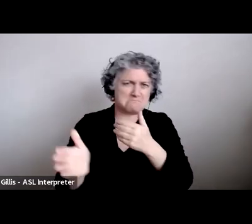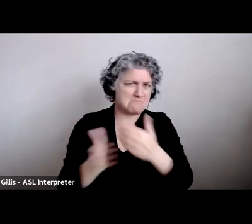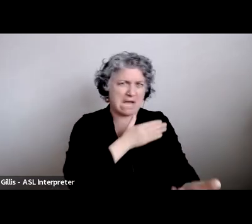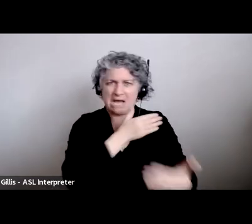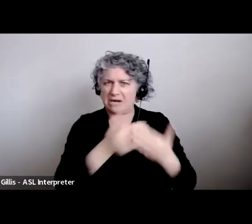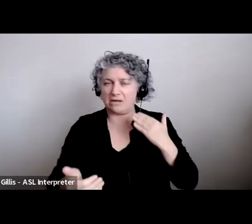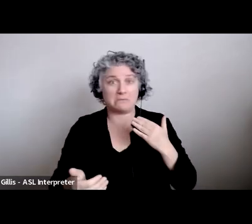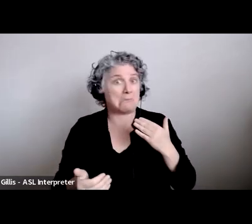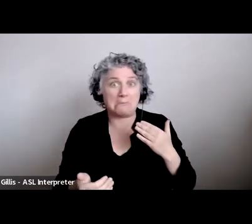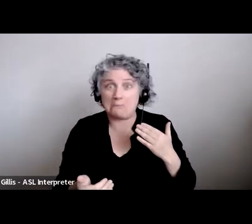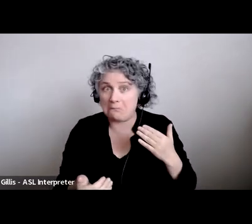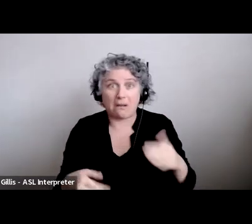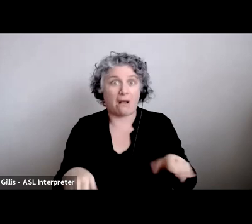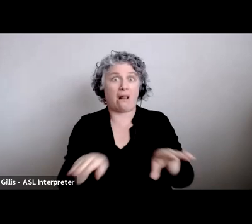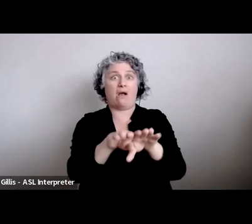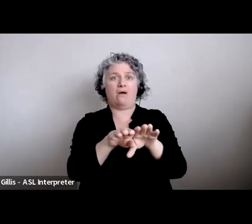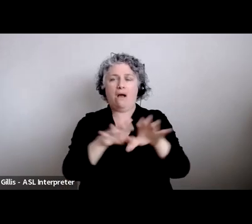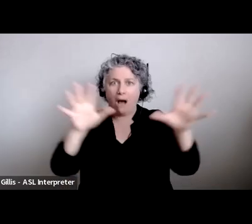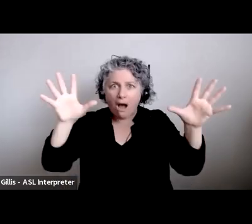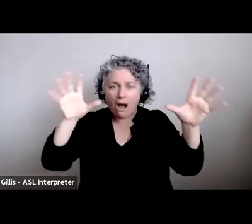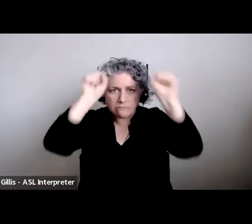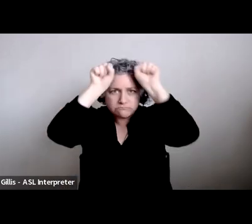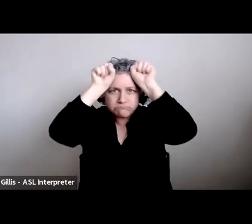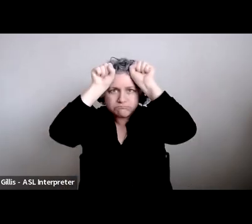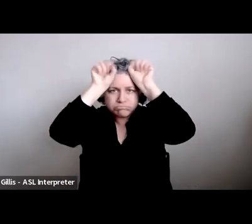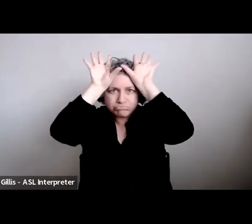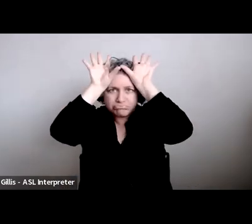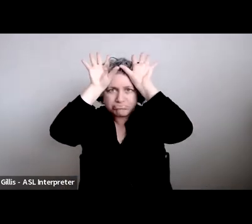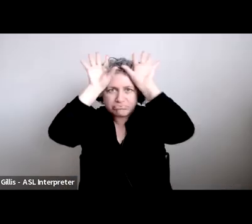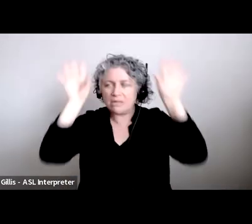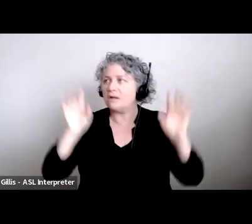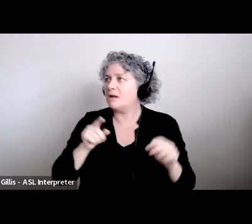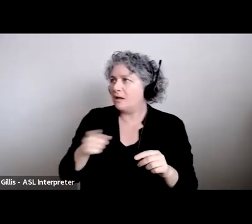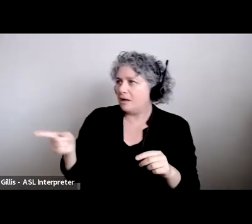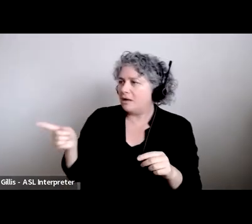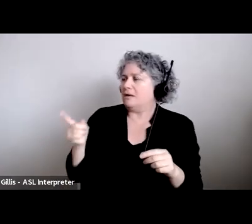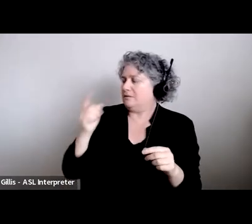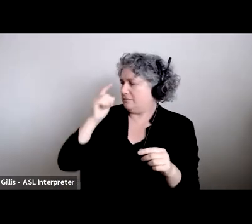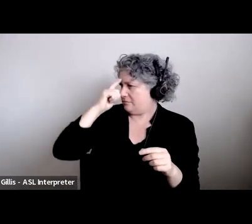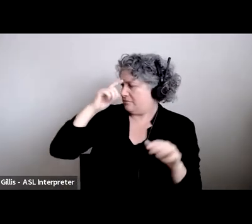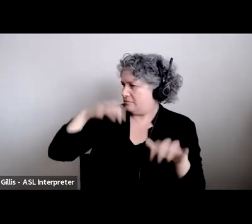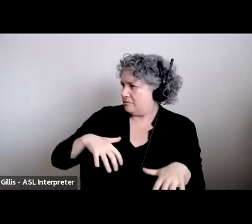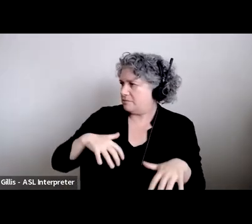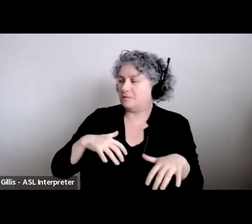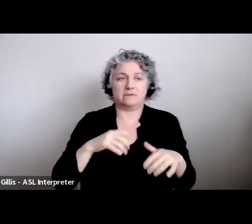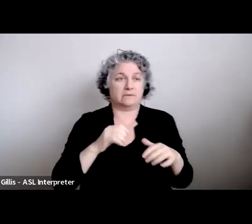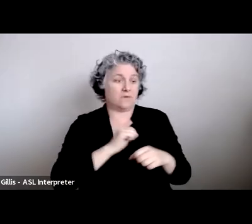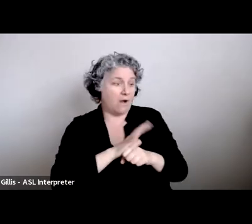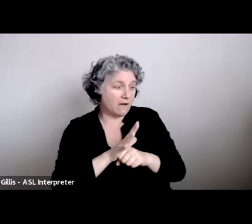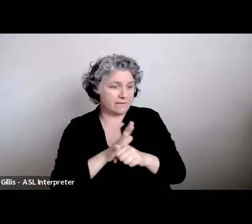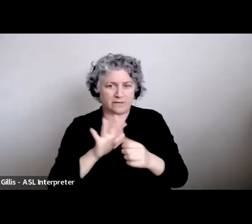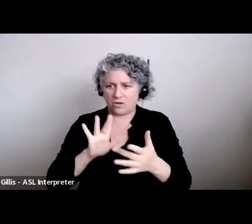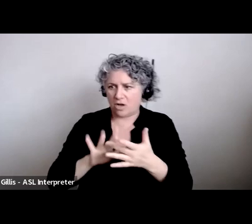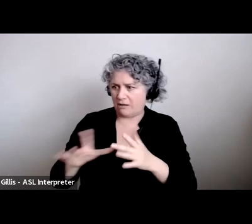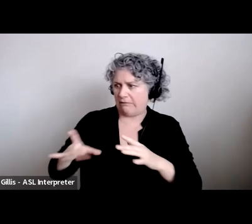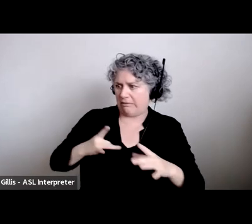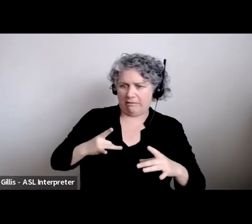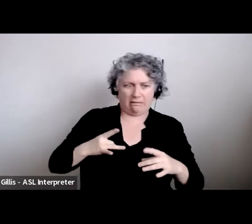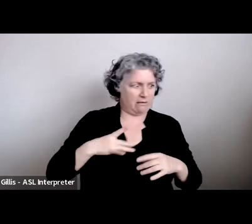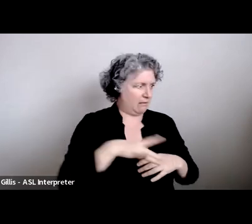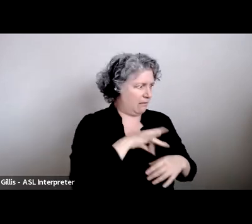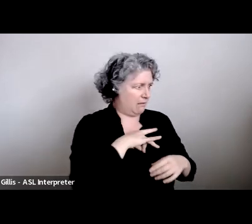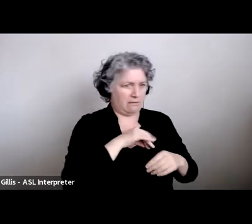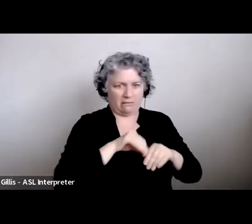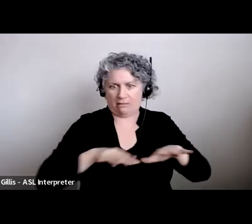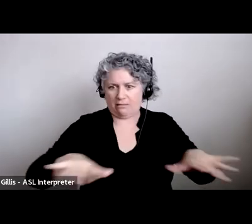was COVID or COVID, you know, possible contact, and we had to cancel a show, we canceled it,